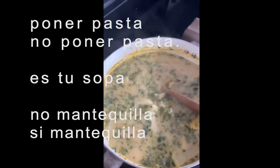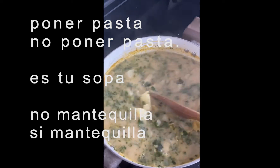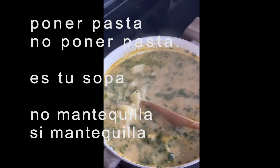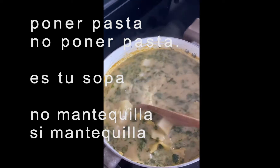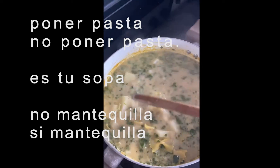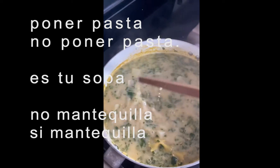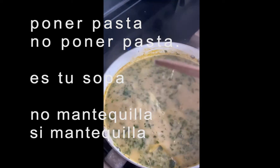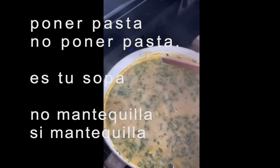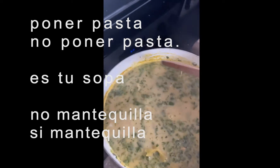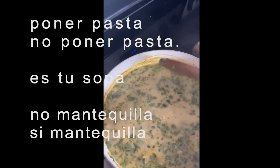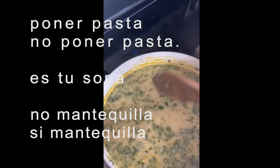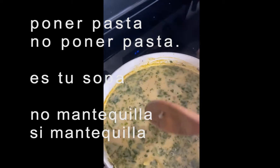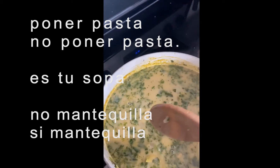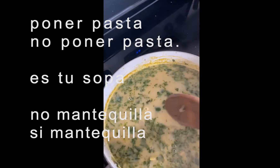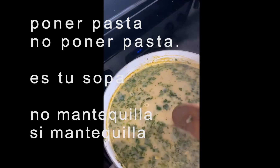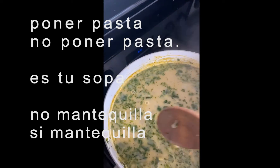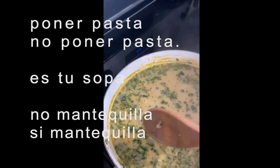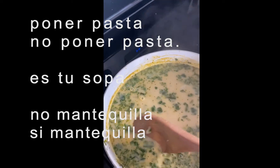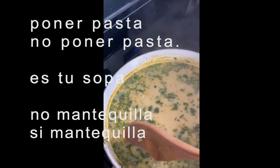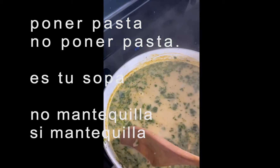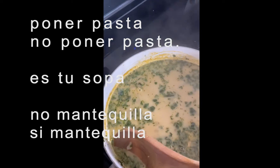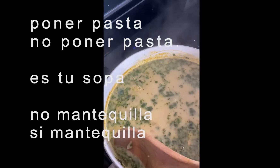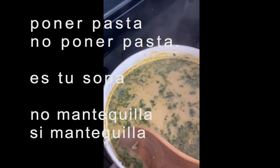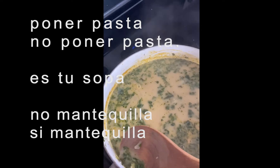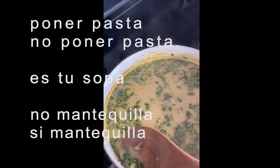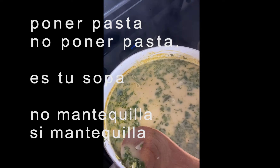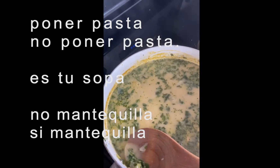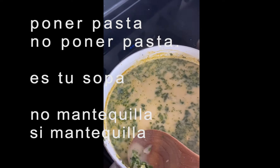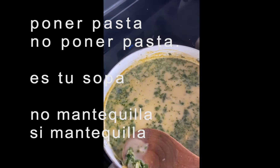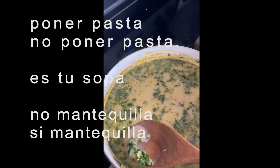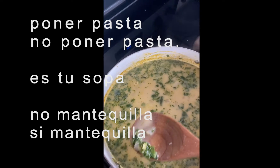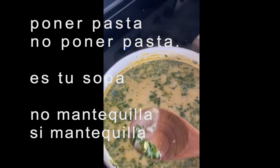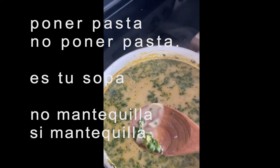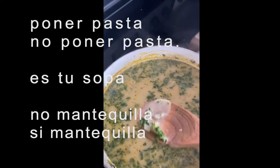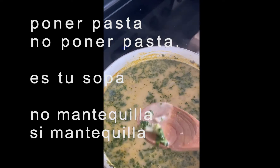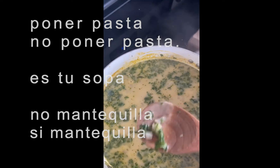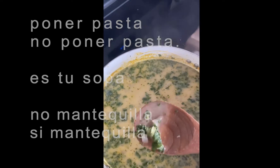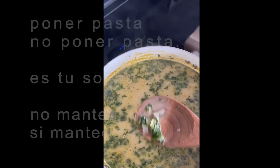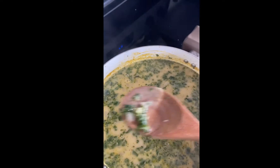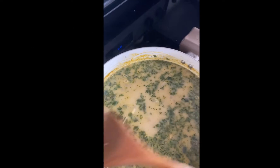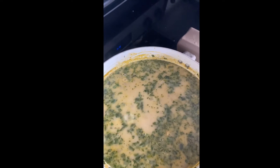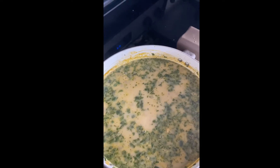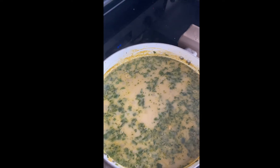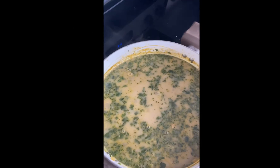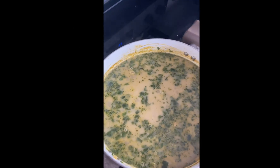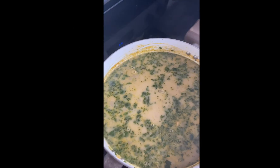Ya cuando eso ya está, eso es todo. Ya no hay nada más que hacer.